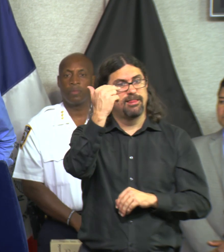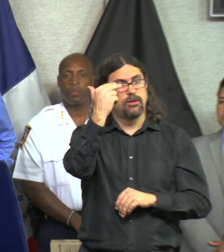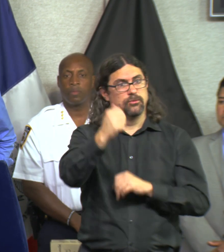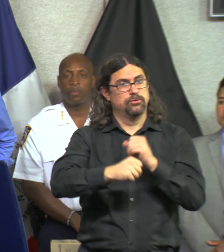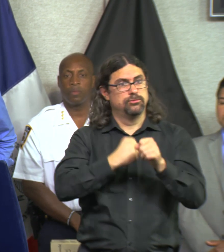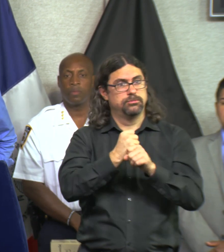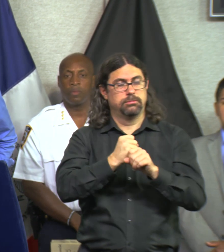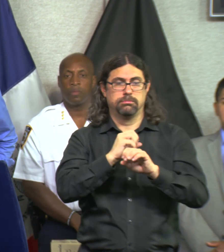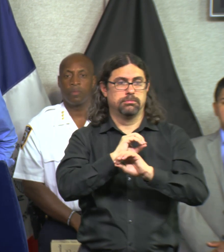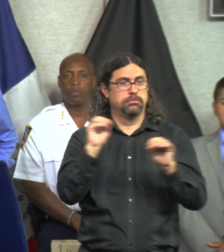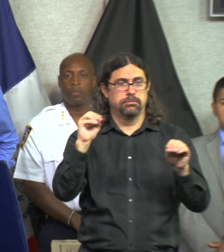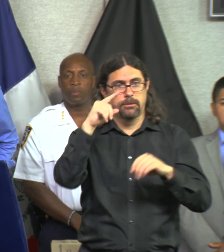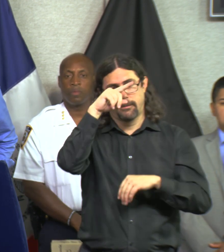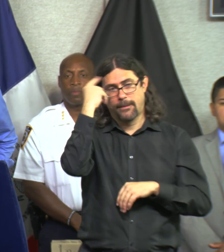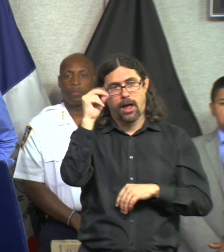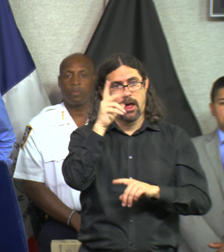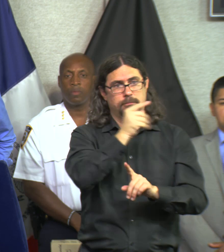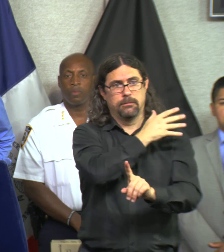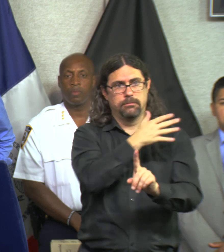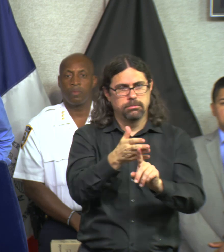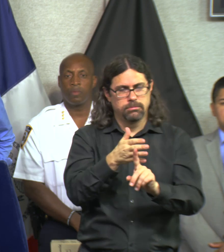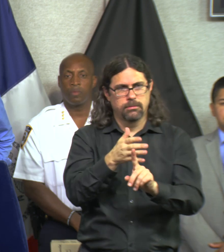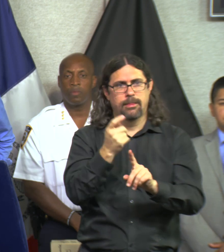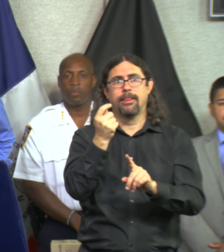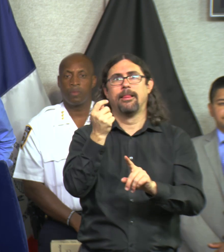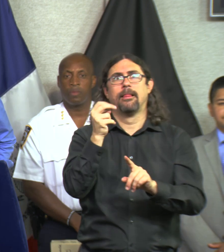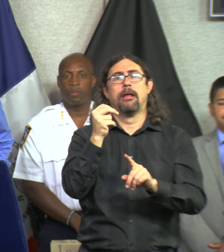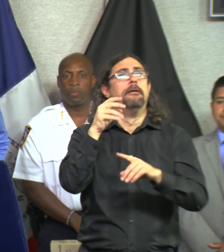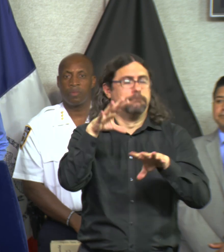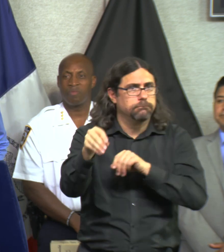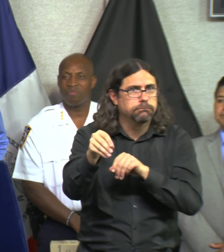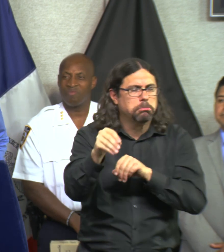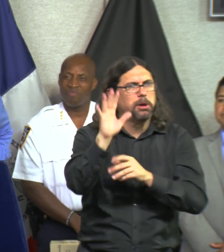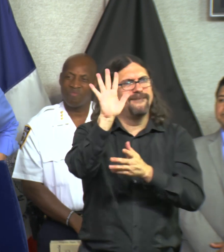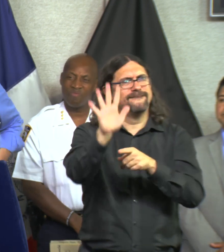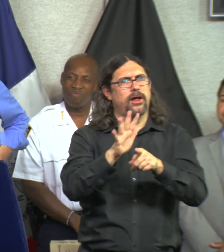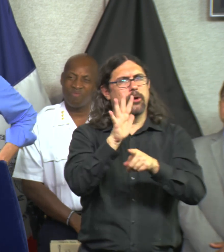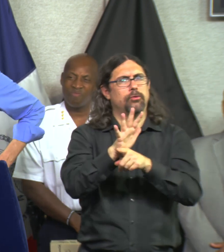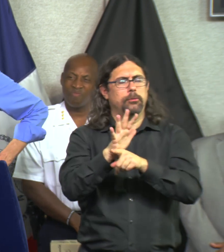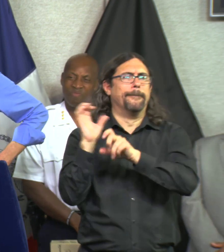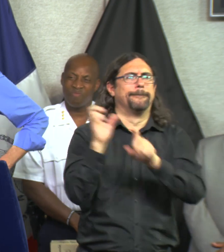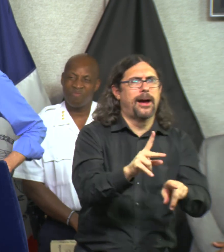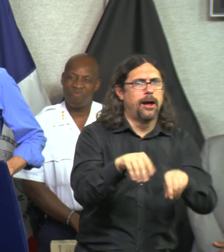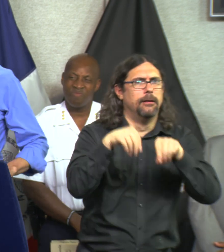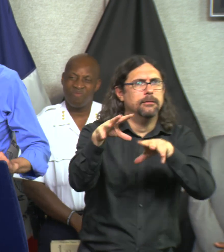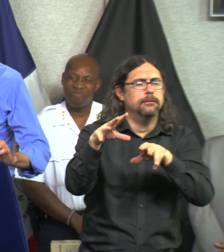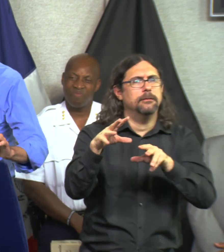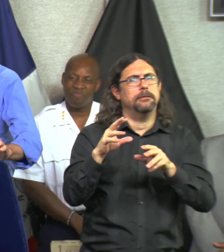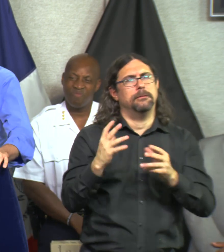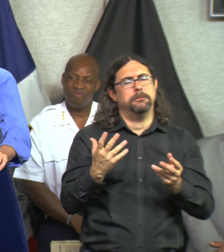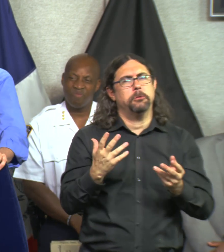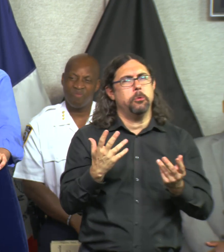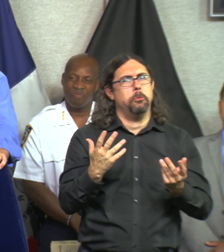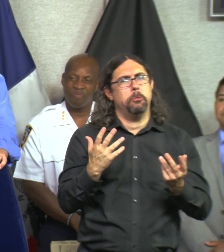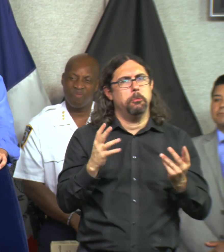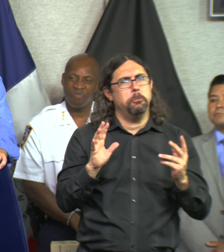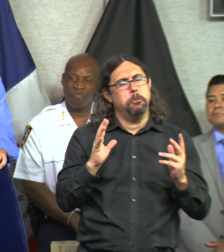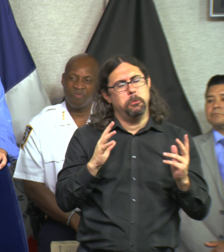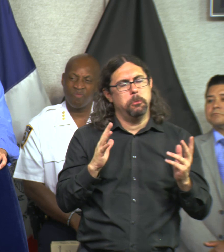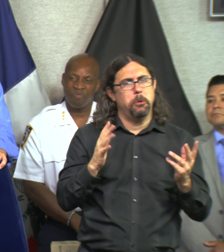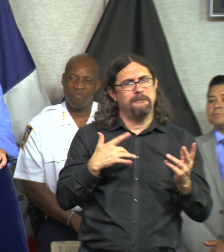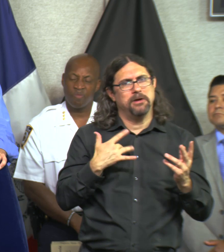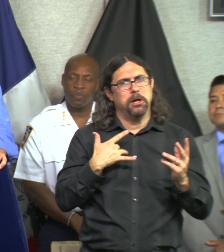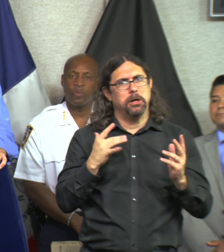to that standard. They are not yet achieving that. Yeah. Mr. Mayor, can you tell us a little bit about the executive order,